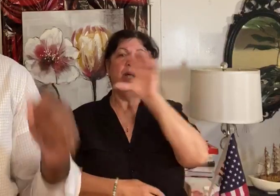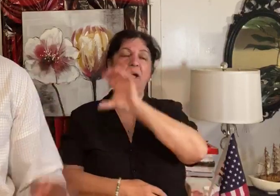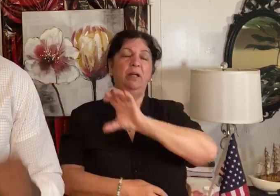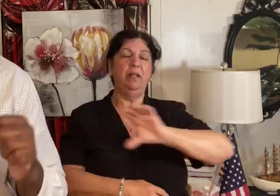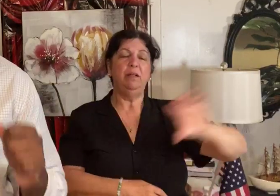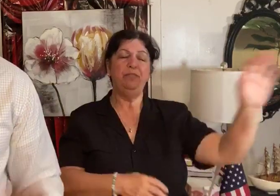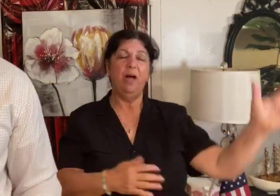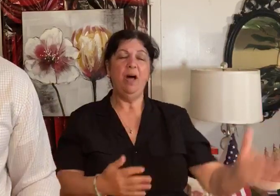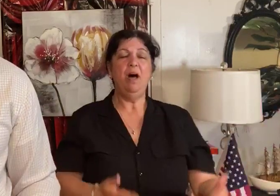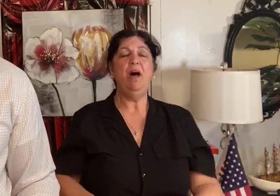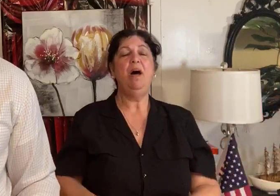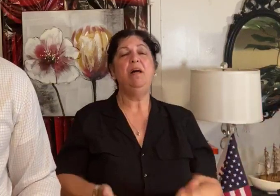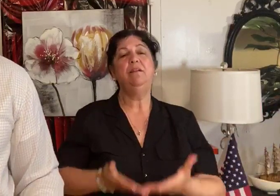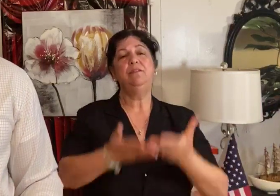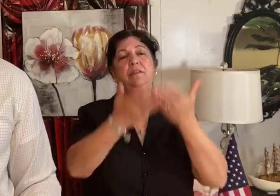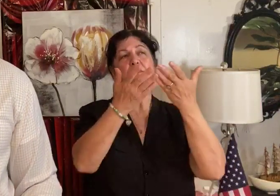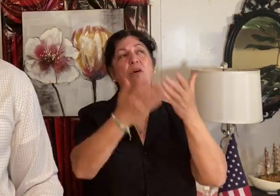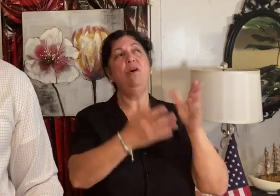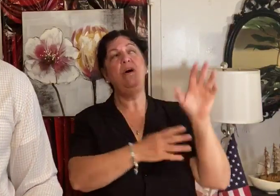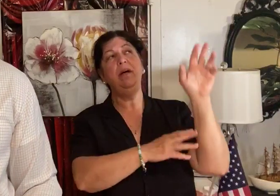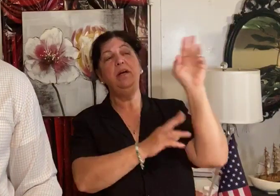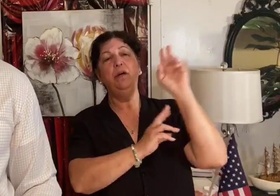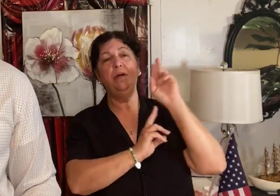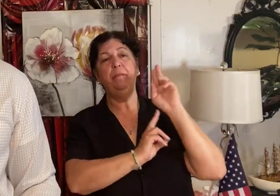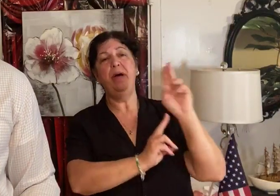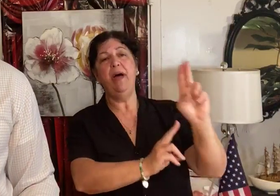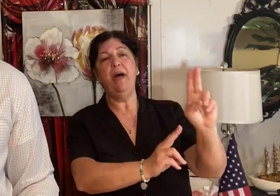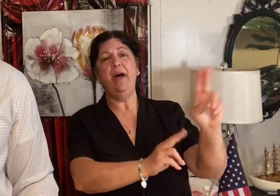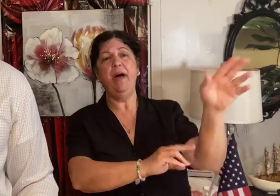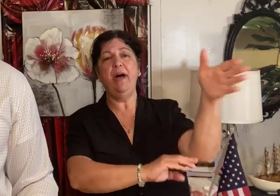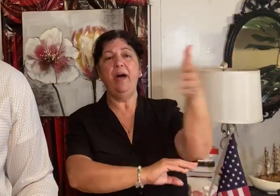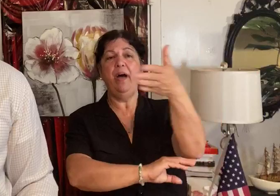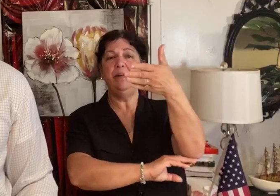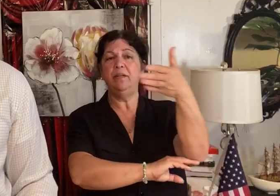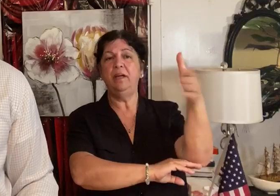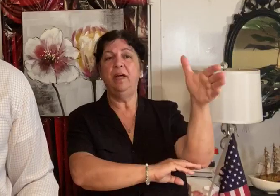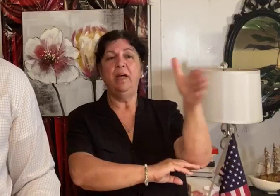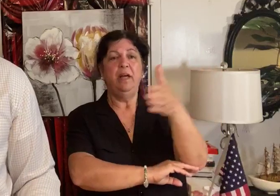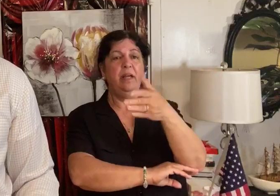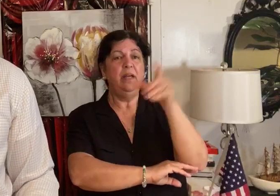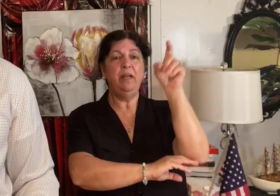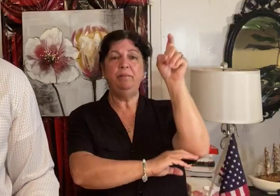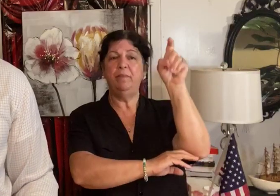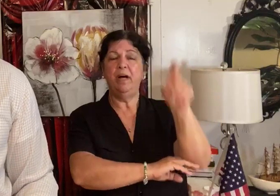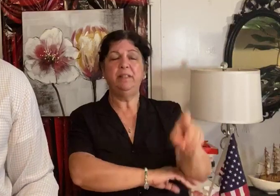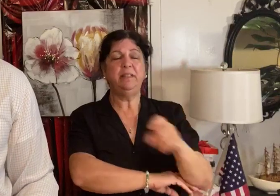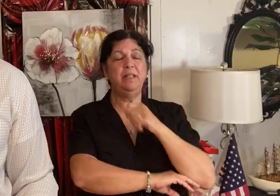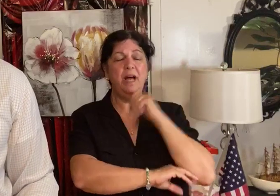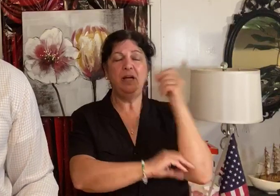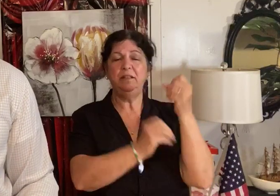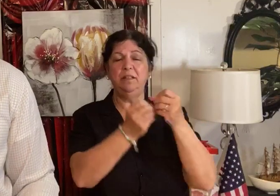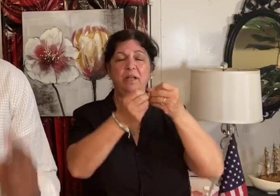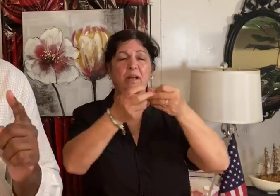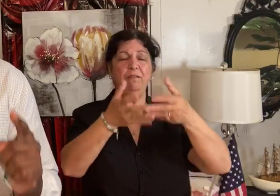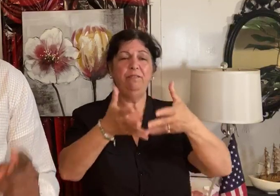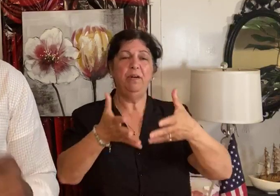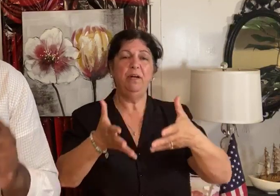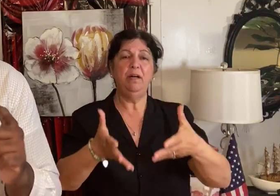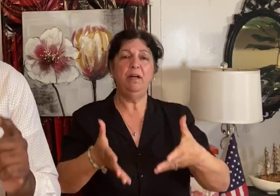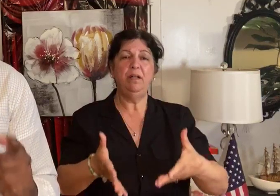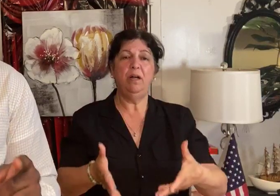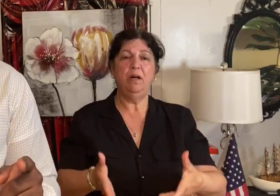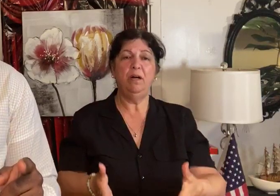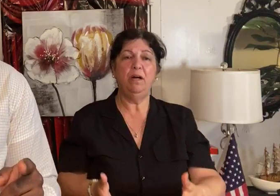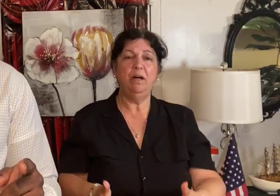cross. Lift high his royal banner, it must not